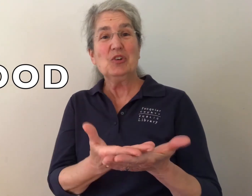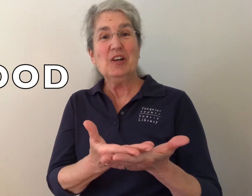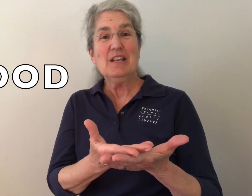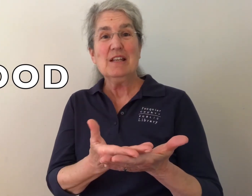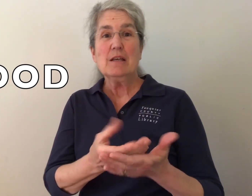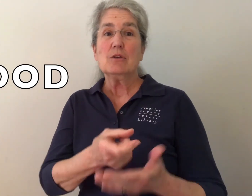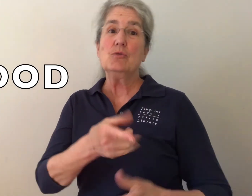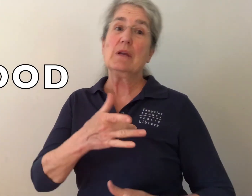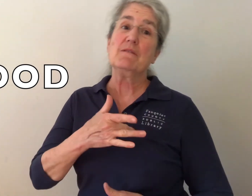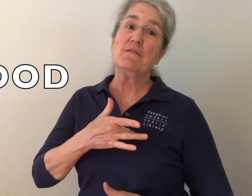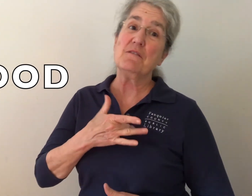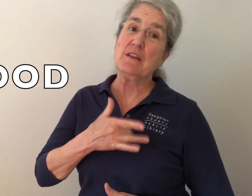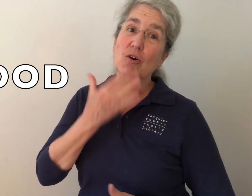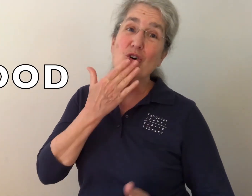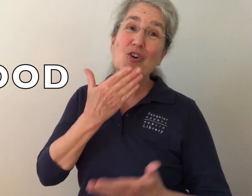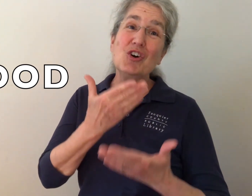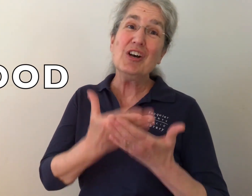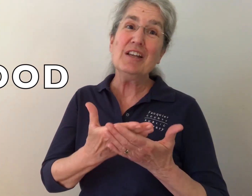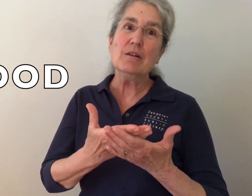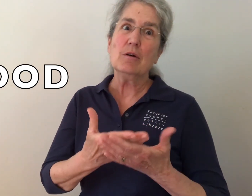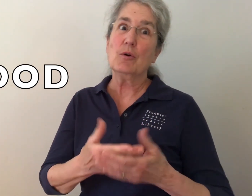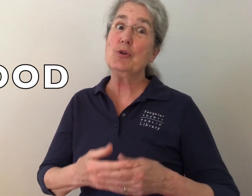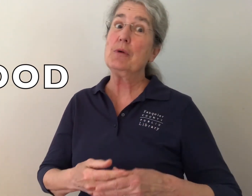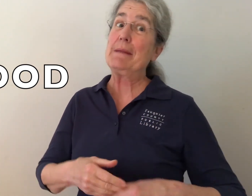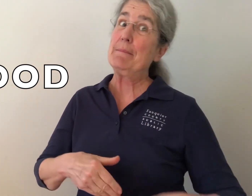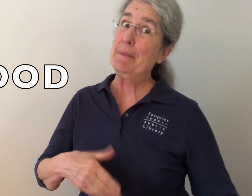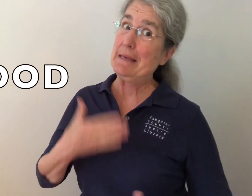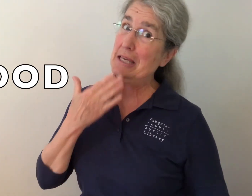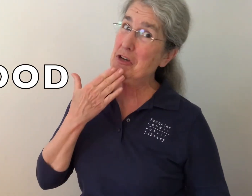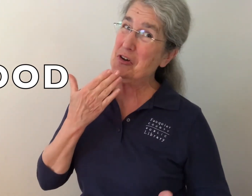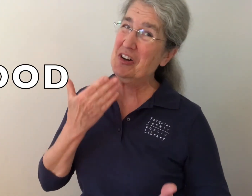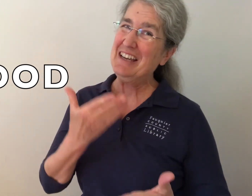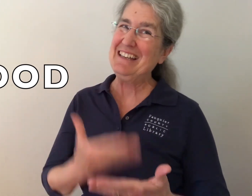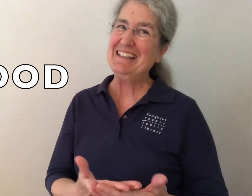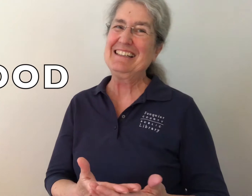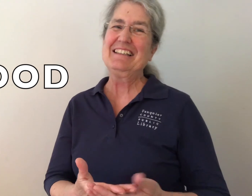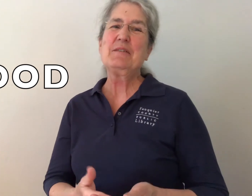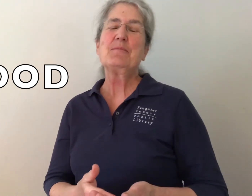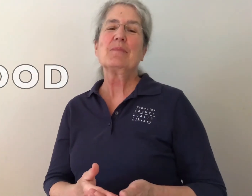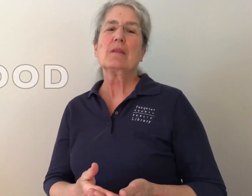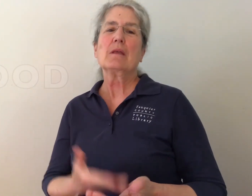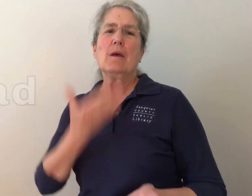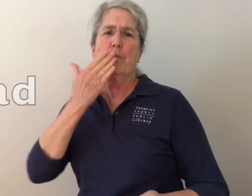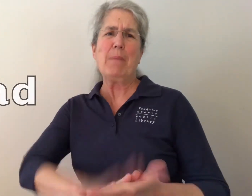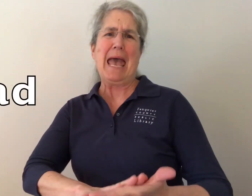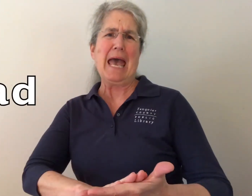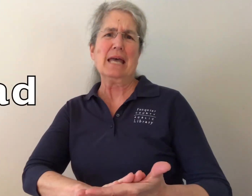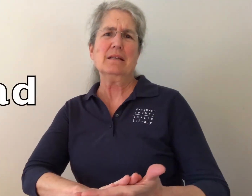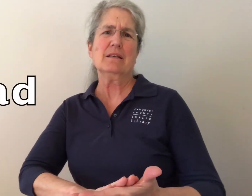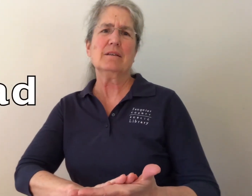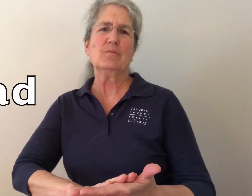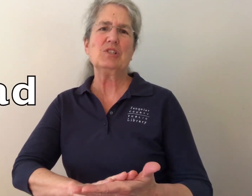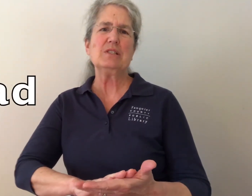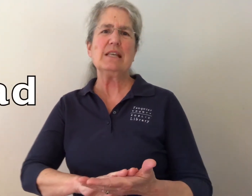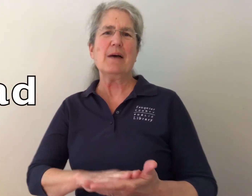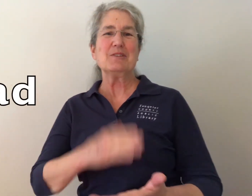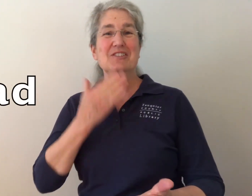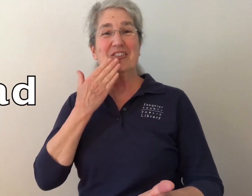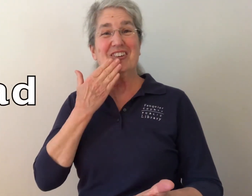Good. You can feel good or you can be good. Bad, which is the opposite. So